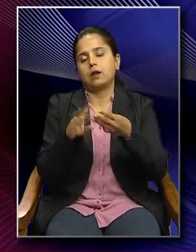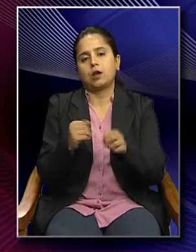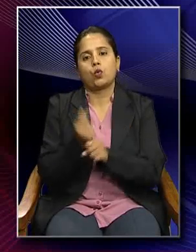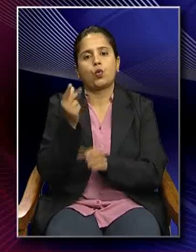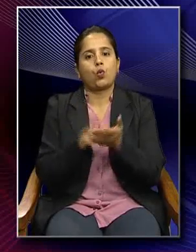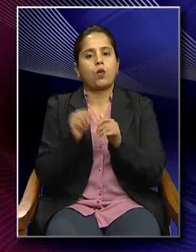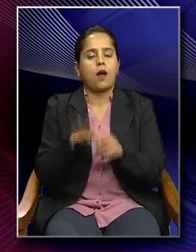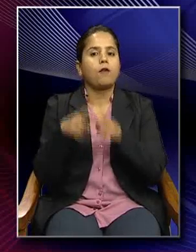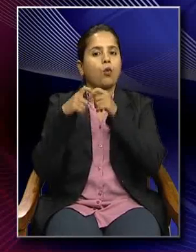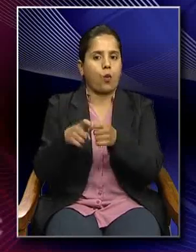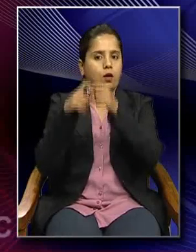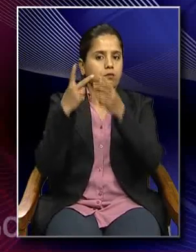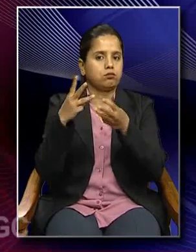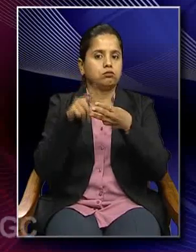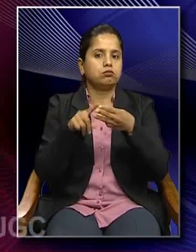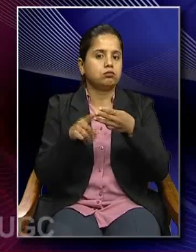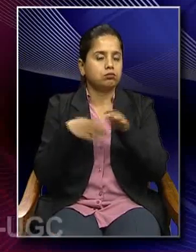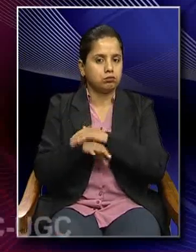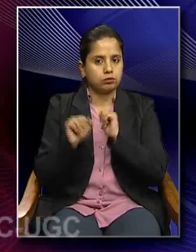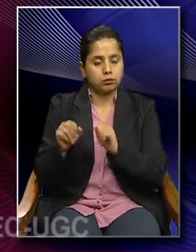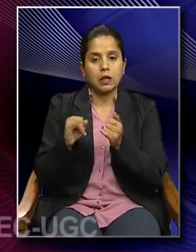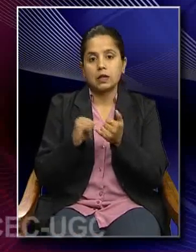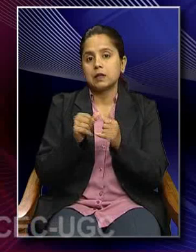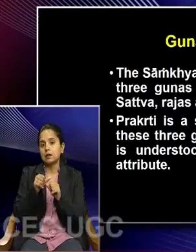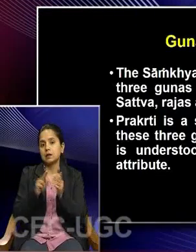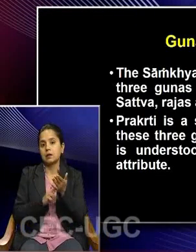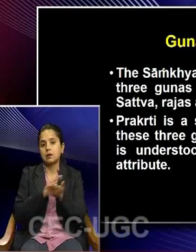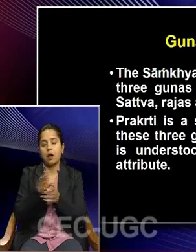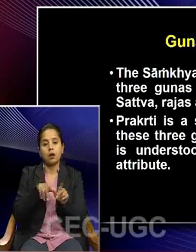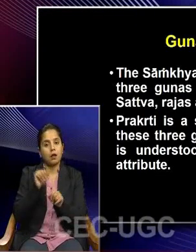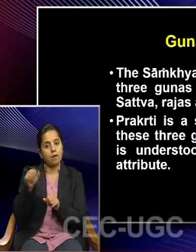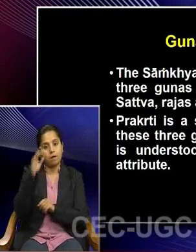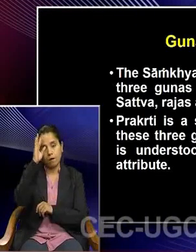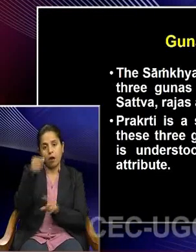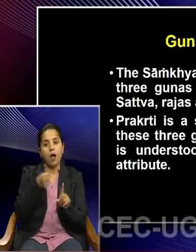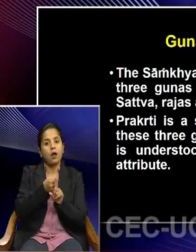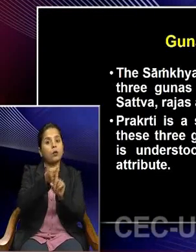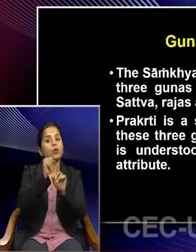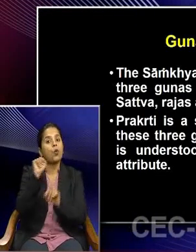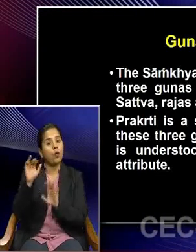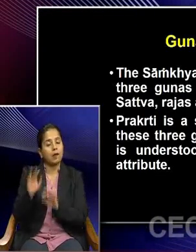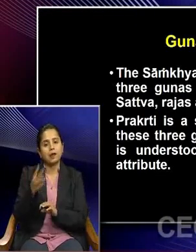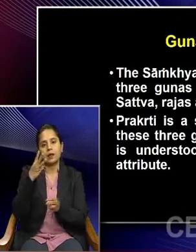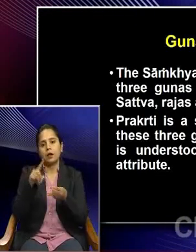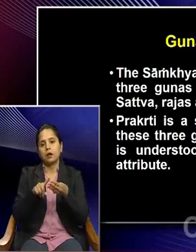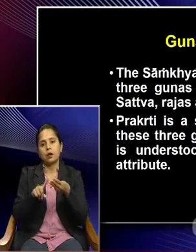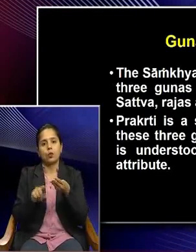more specific. Sankhya philosophy advocates 3 gunas of the